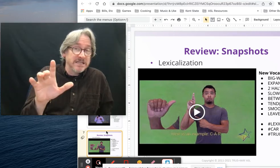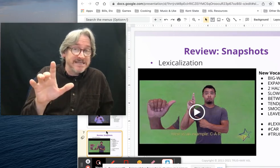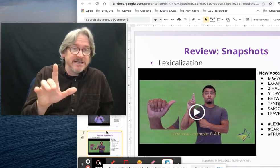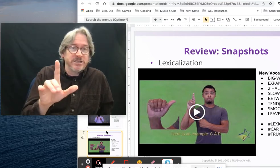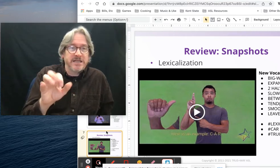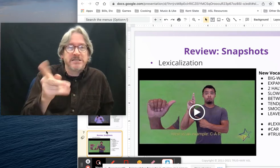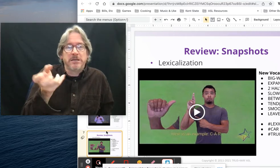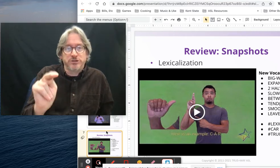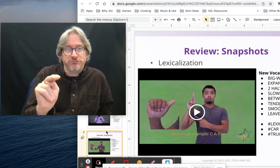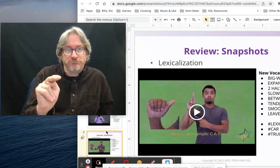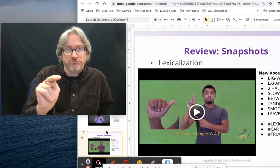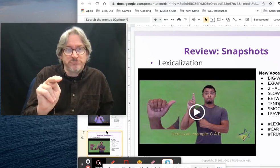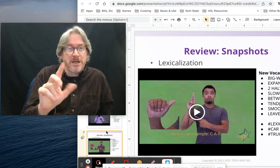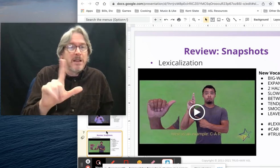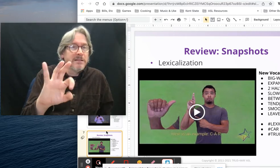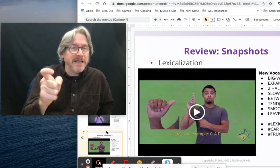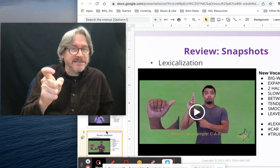lexicalization.